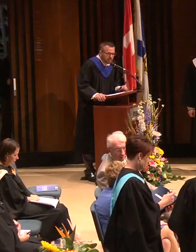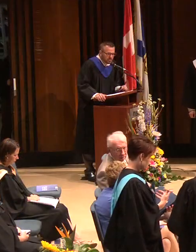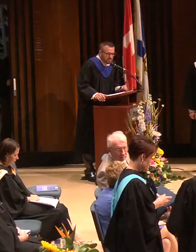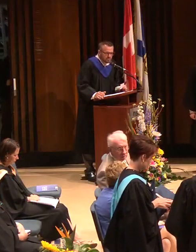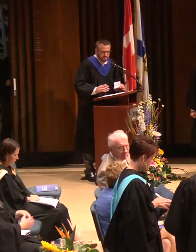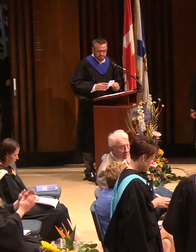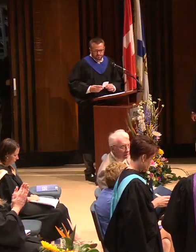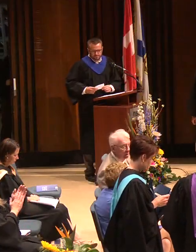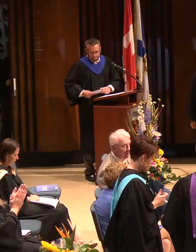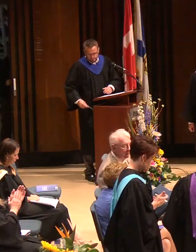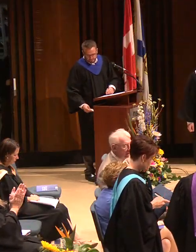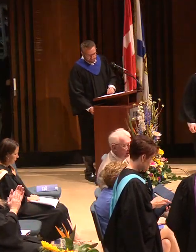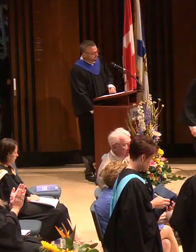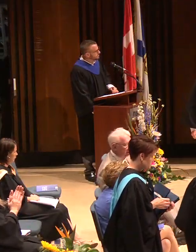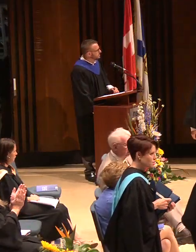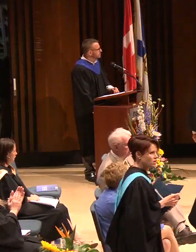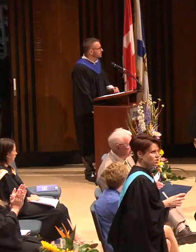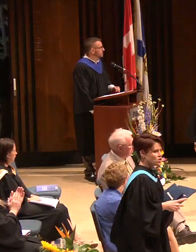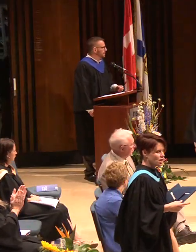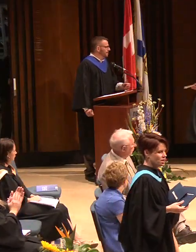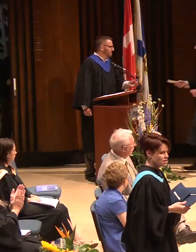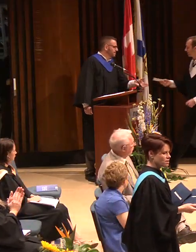Shane Nickerson.